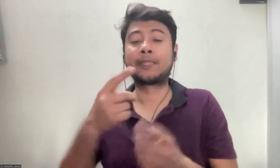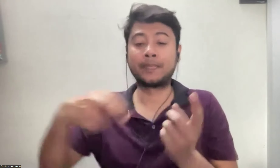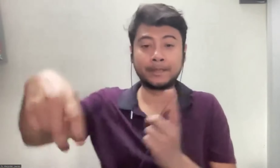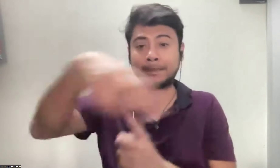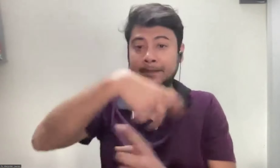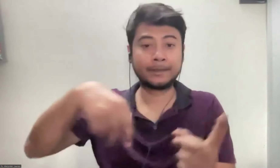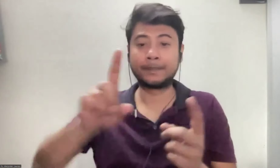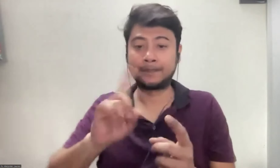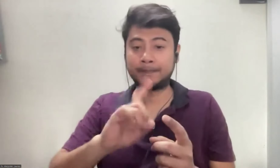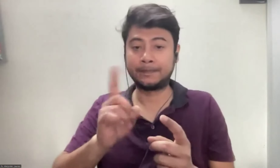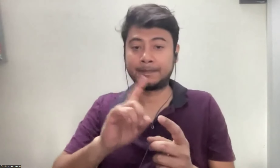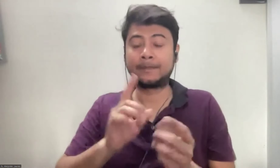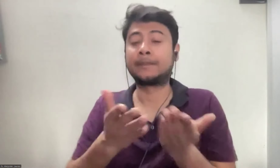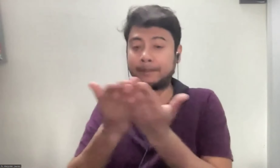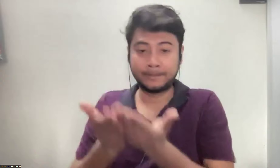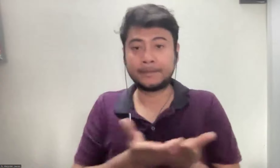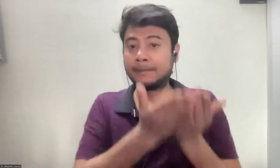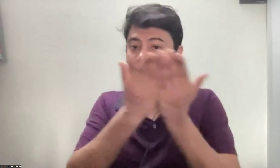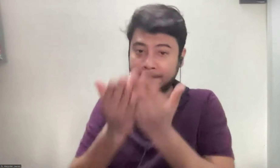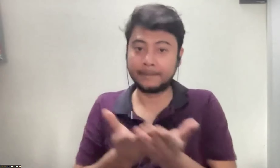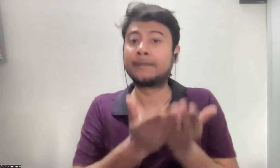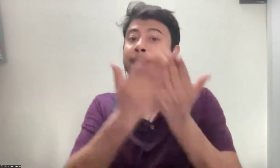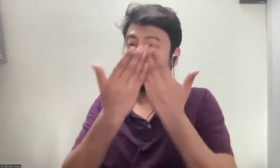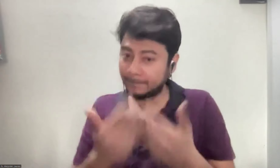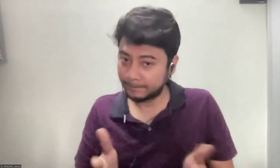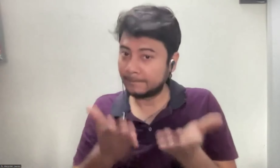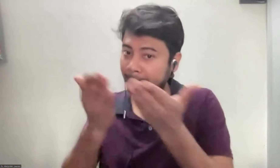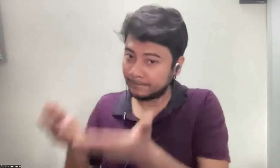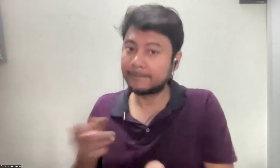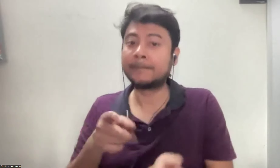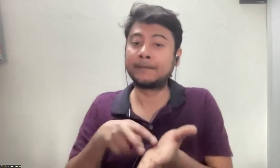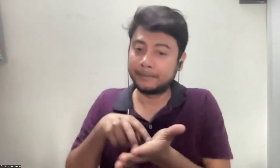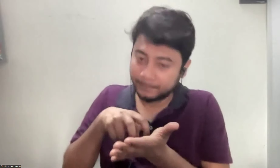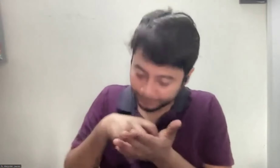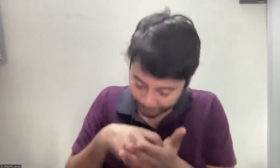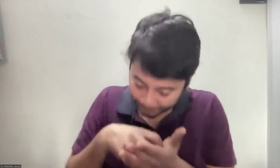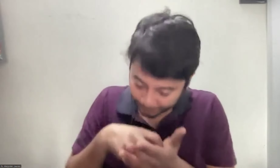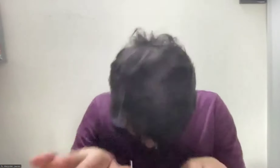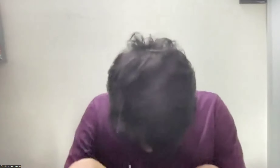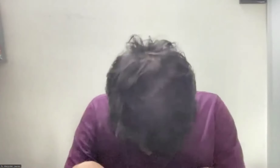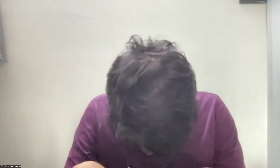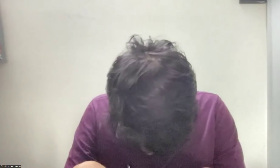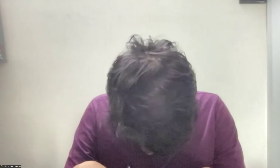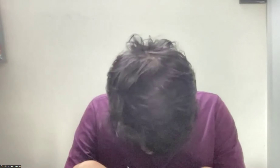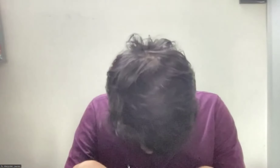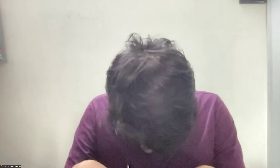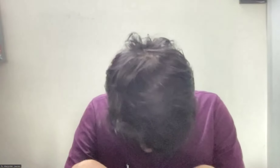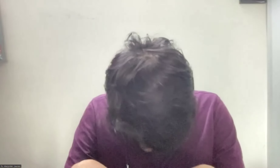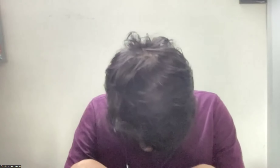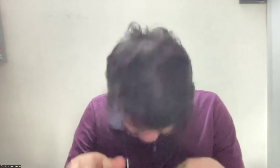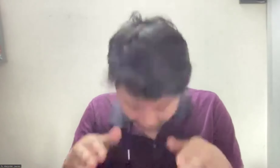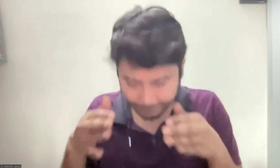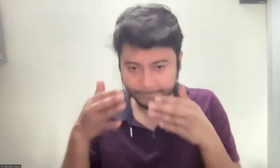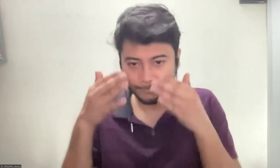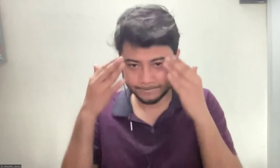down and seeking permission, taking blessings from Tulsi Maharani, and then he starts cleaning his hands and offering. And once